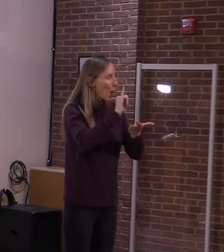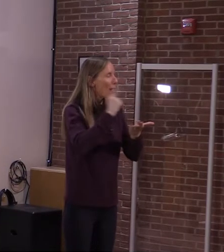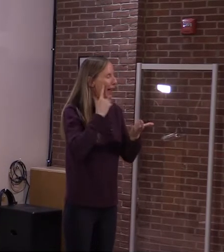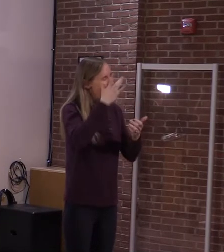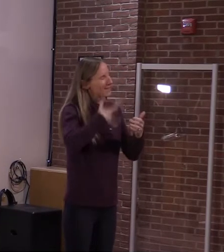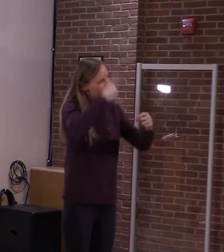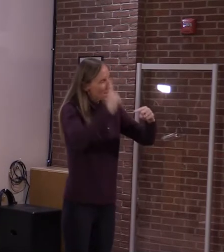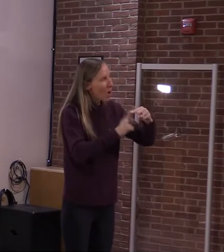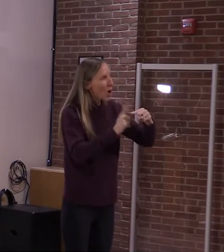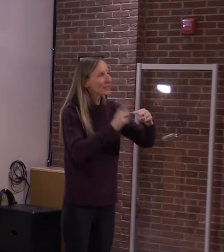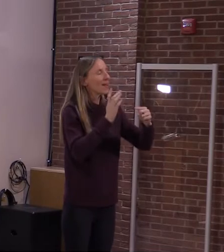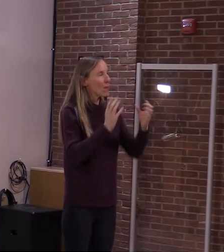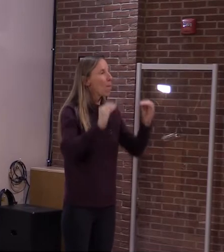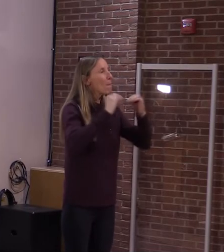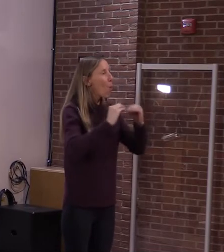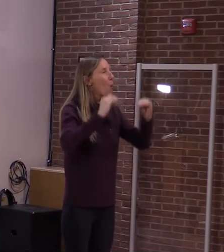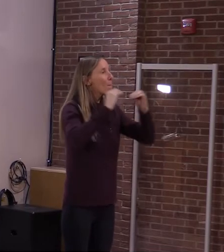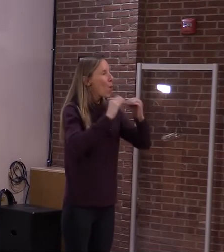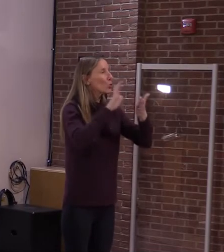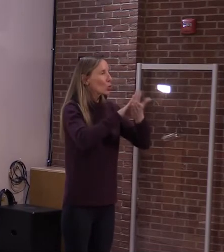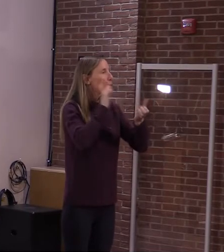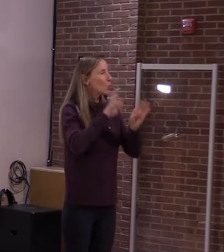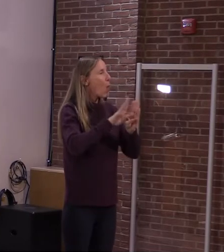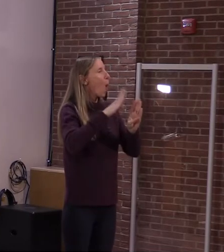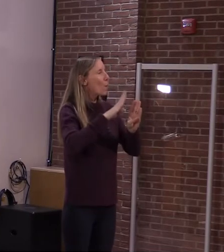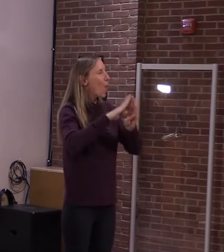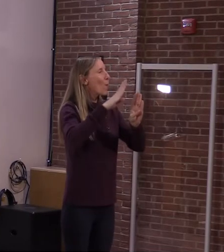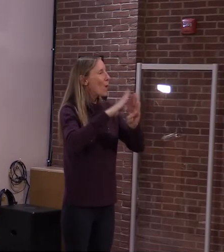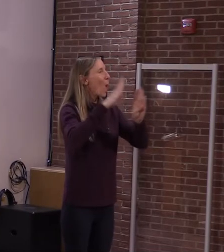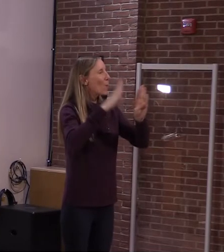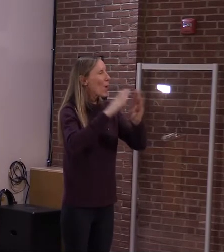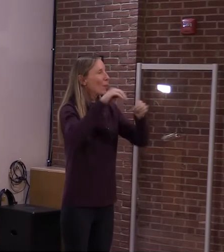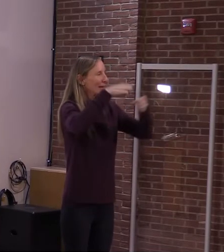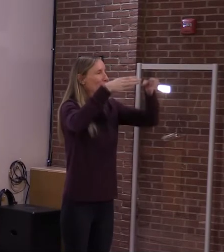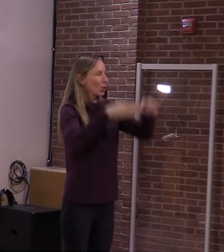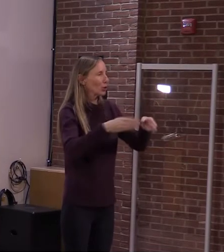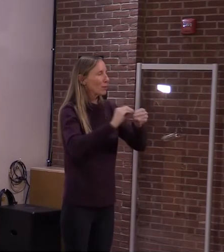optimistic we will see a steady increase in in-person here in a couple of weeks.